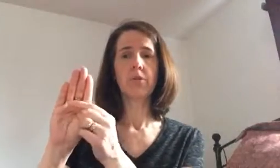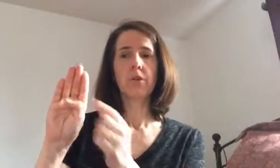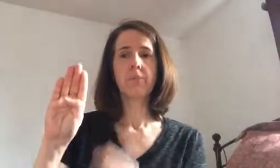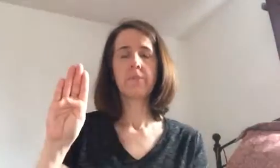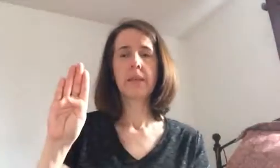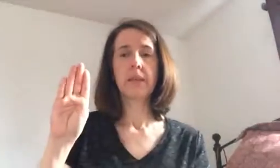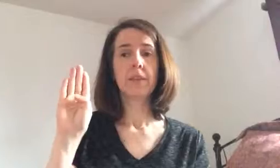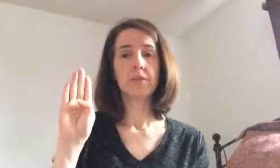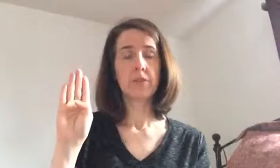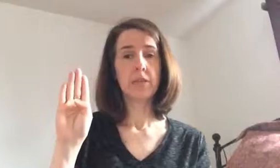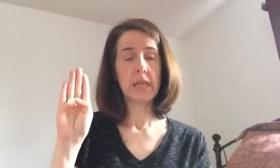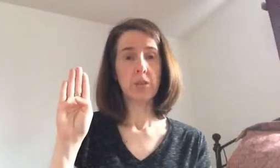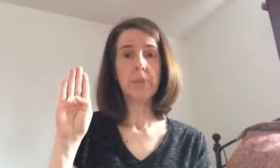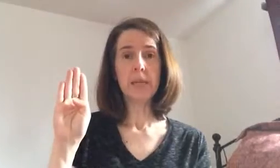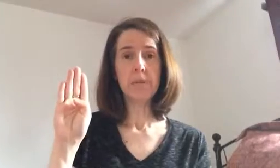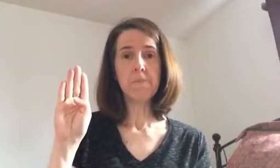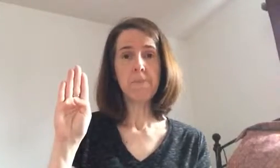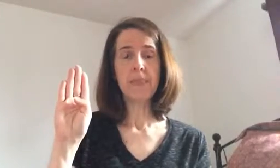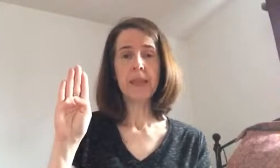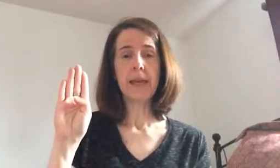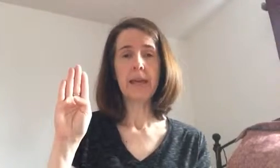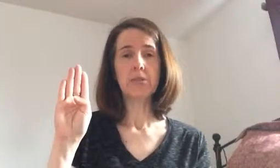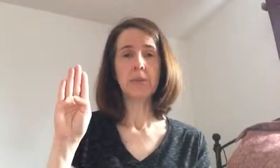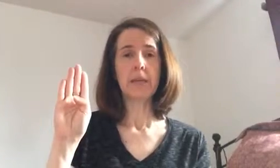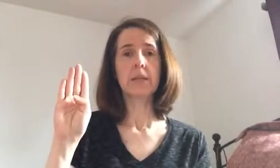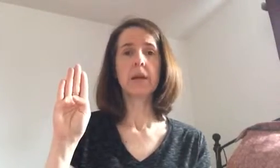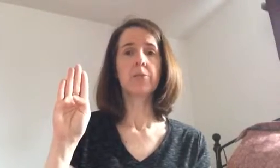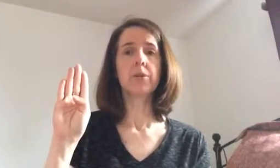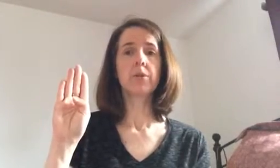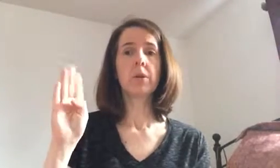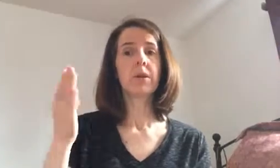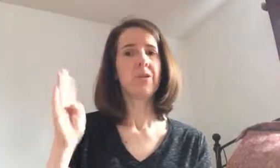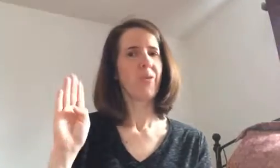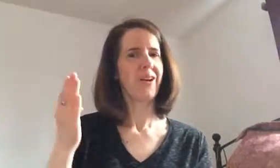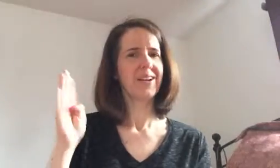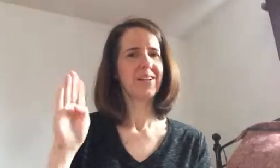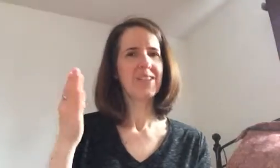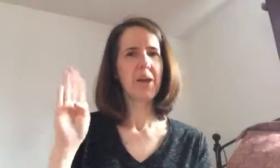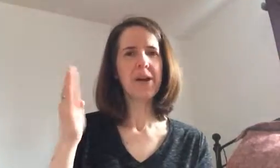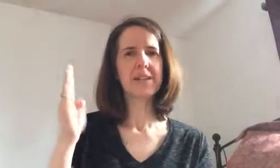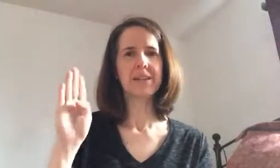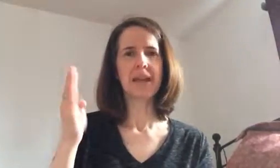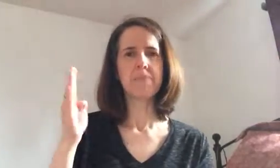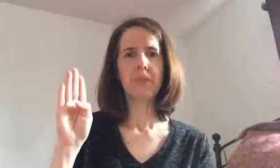over. This is the letter B, and to make it the color blue, we're going to give it that wiggle again,